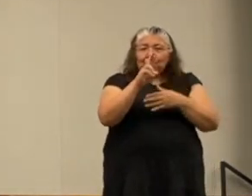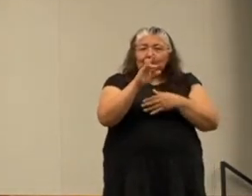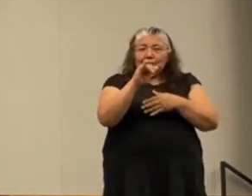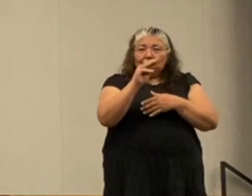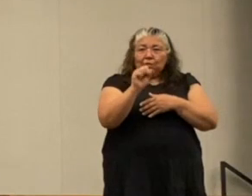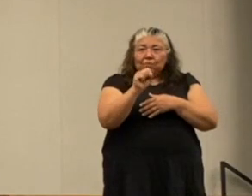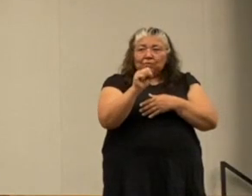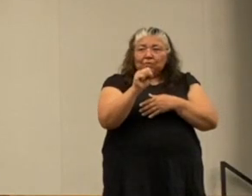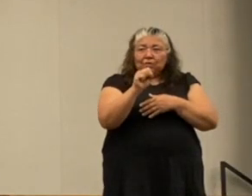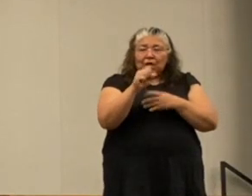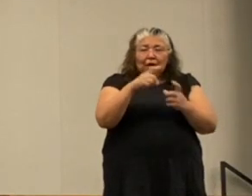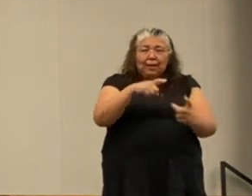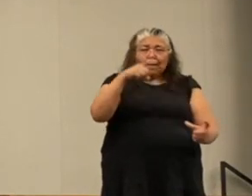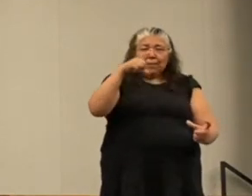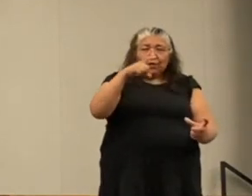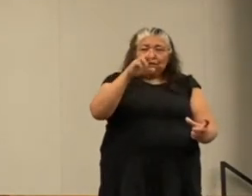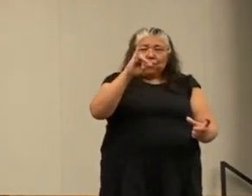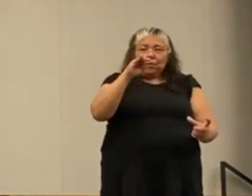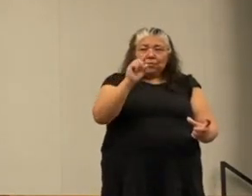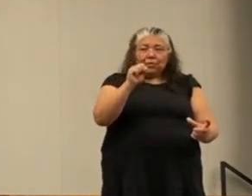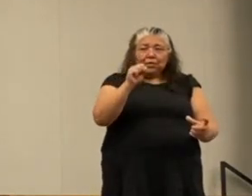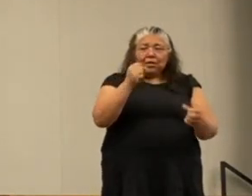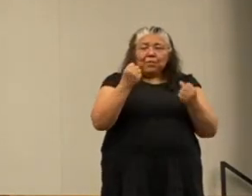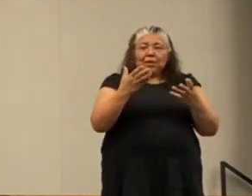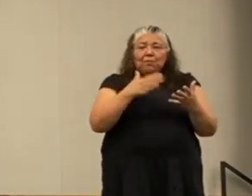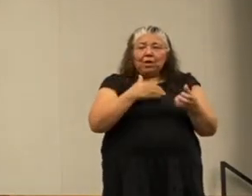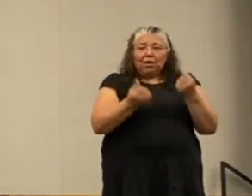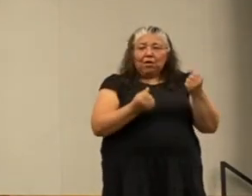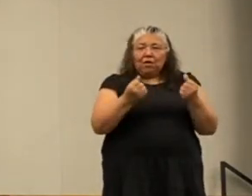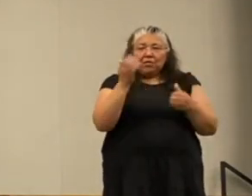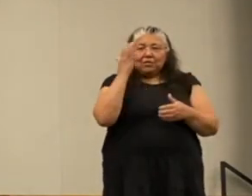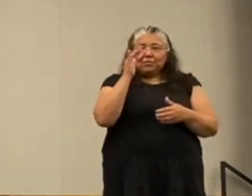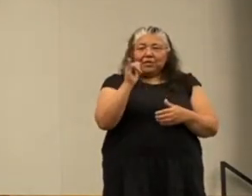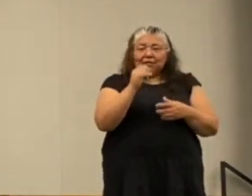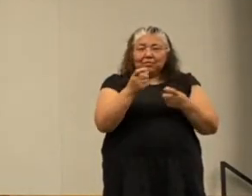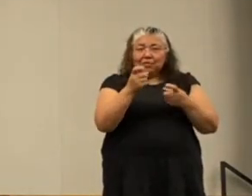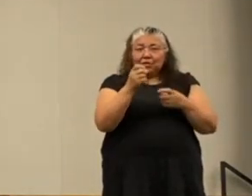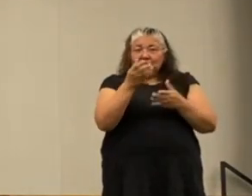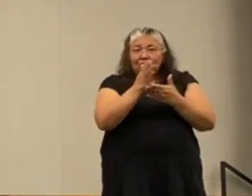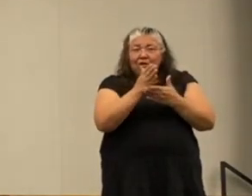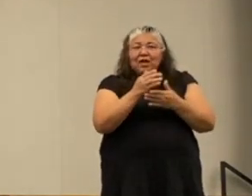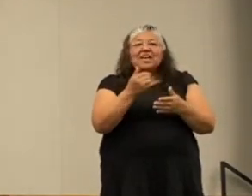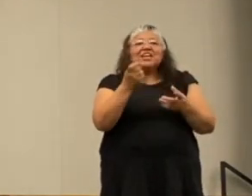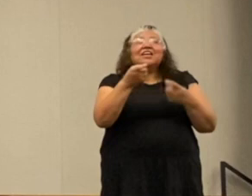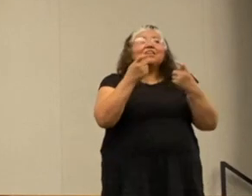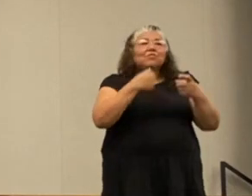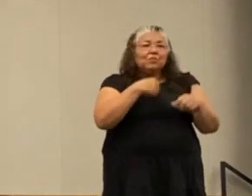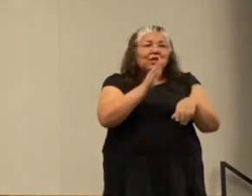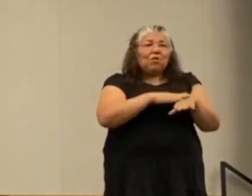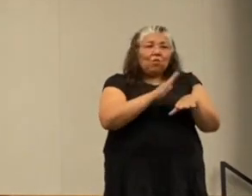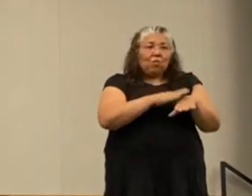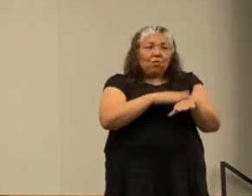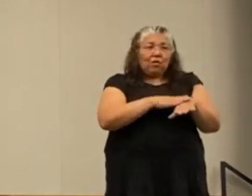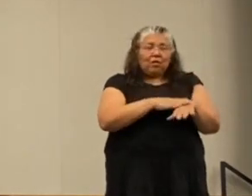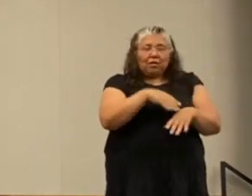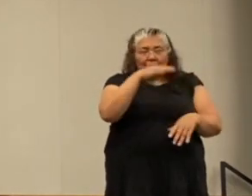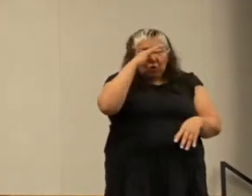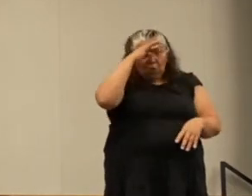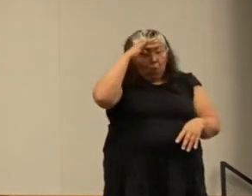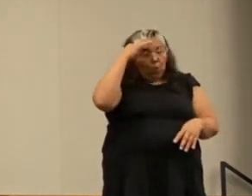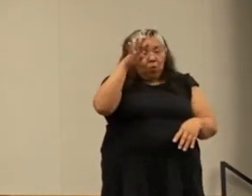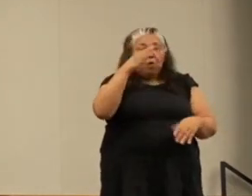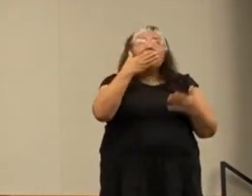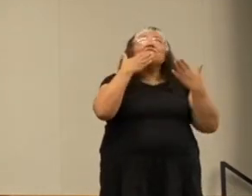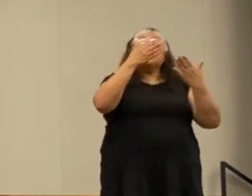I got bigger rims. And so it made my car seem like the speedometer's not right. So he gives me a warning, right? Cool. Thank you,